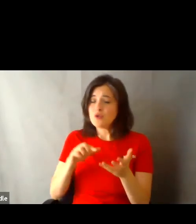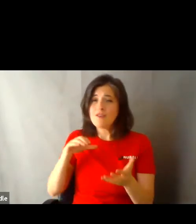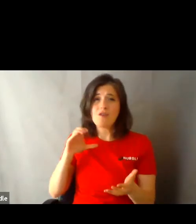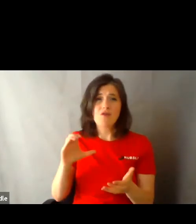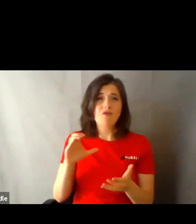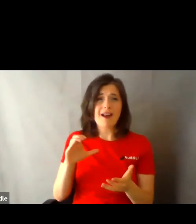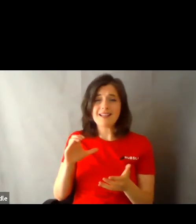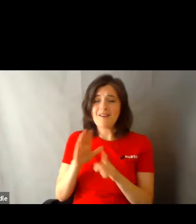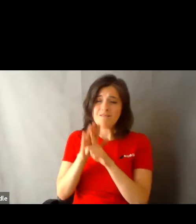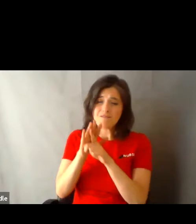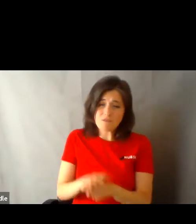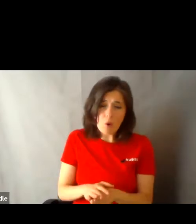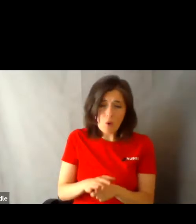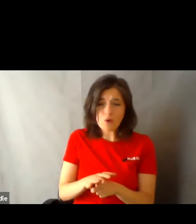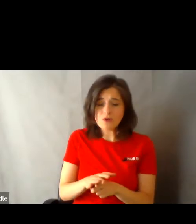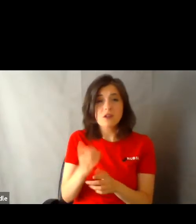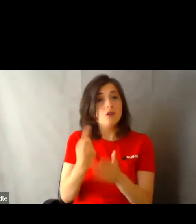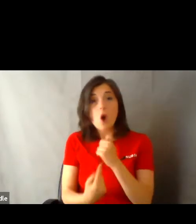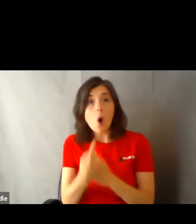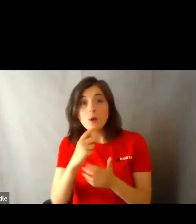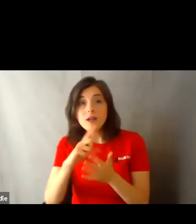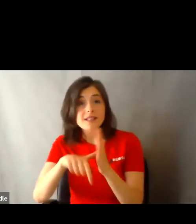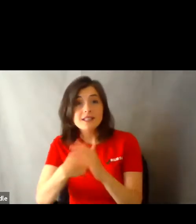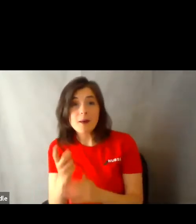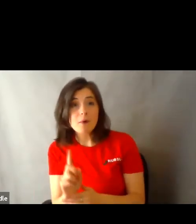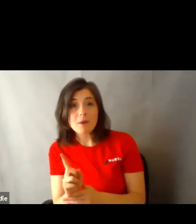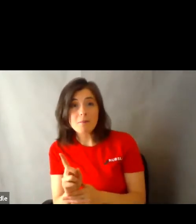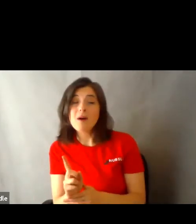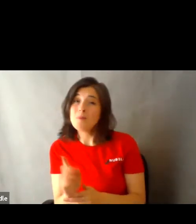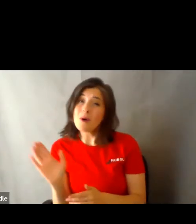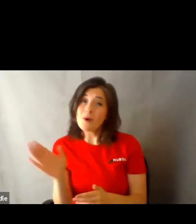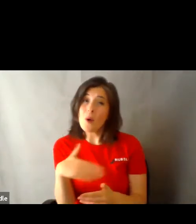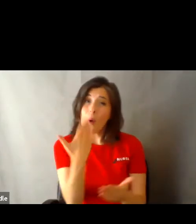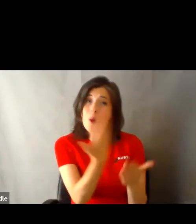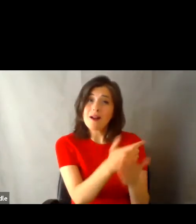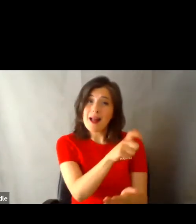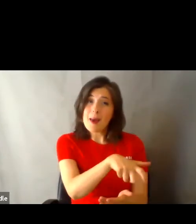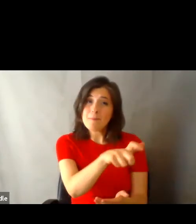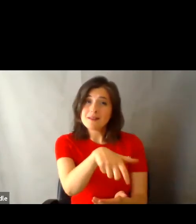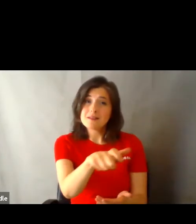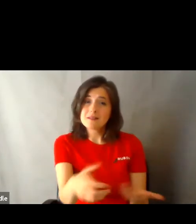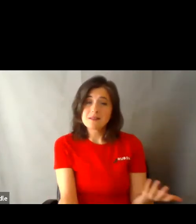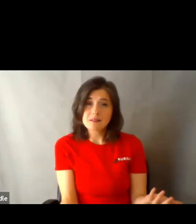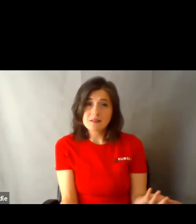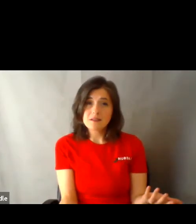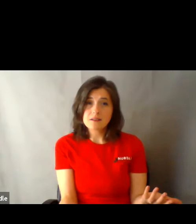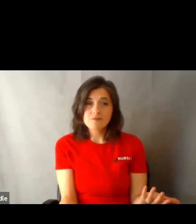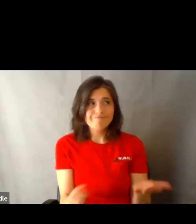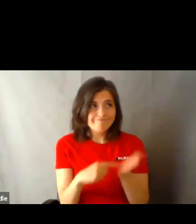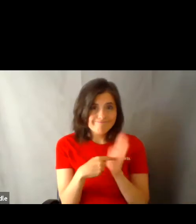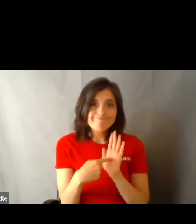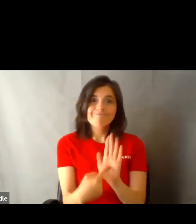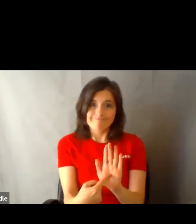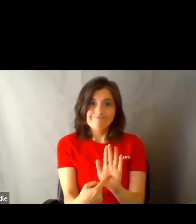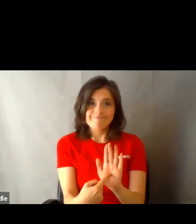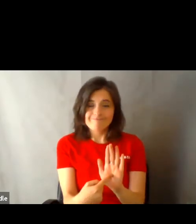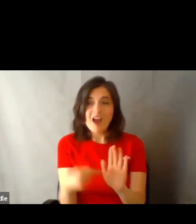has imposed, not just on disabled people, but on all claimants. And it's, it couldn't be clearer. It is